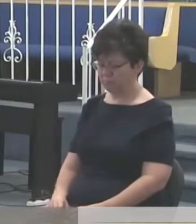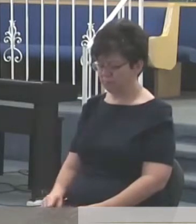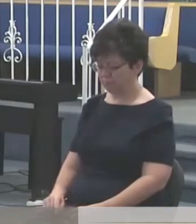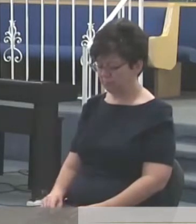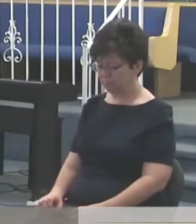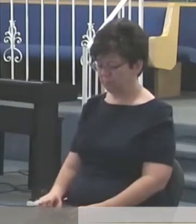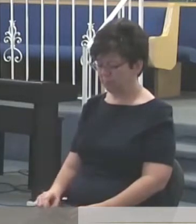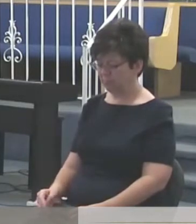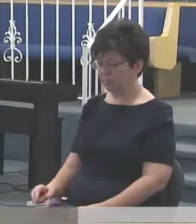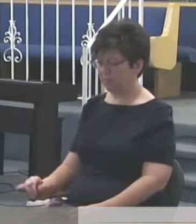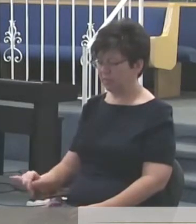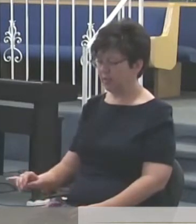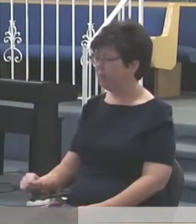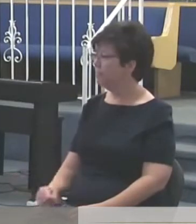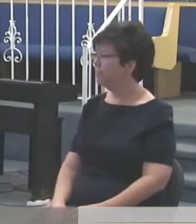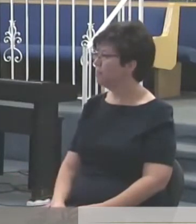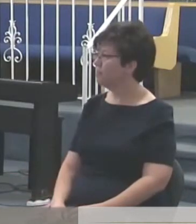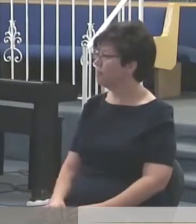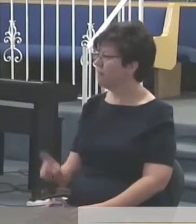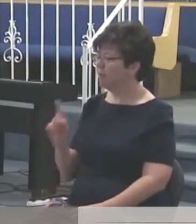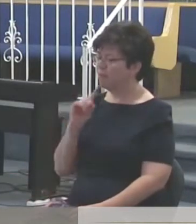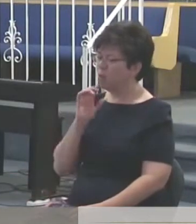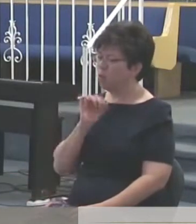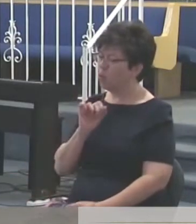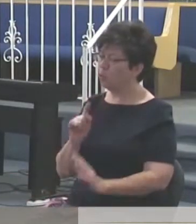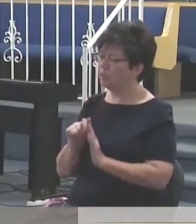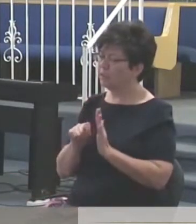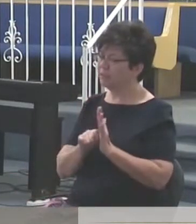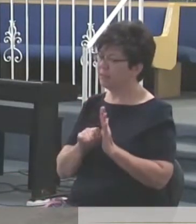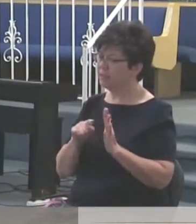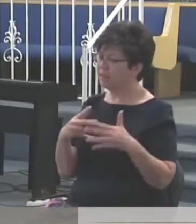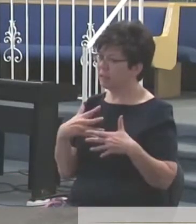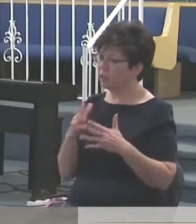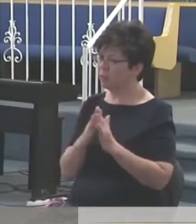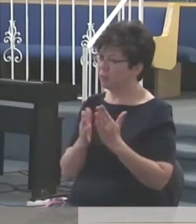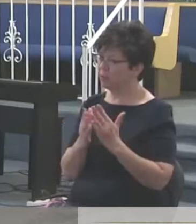Yes, one of them scary Old Testament books.